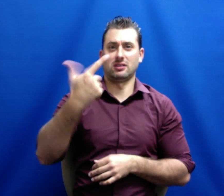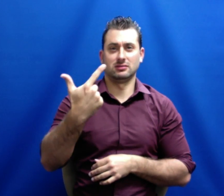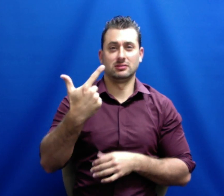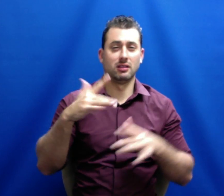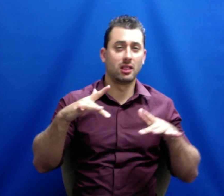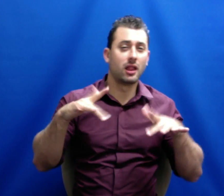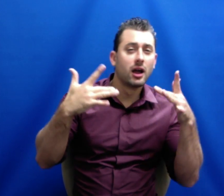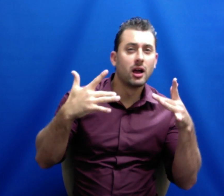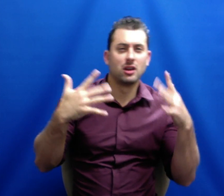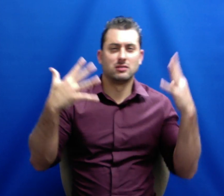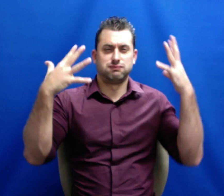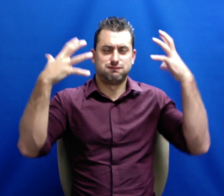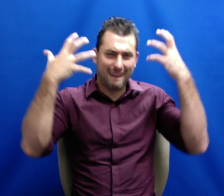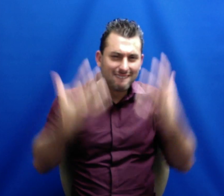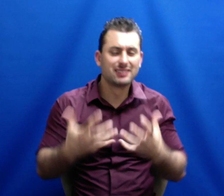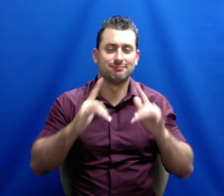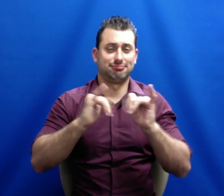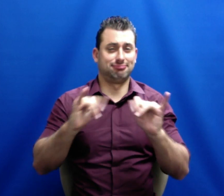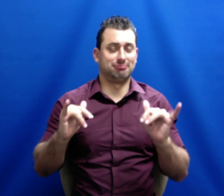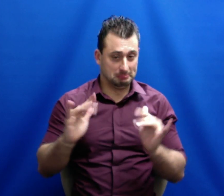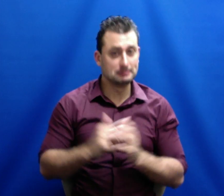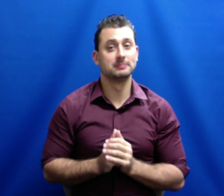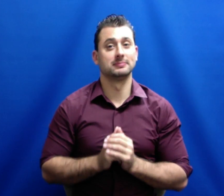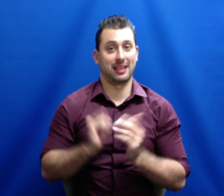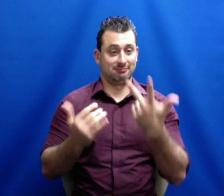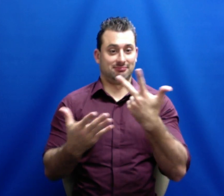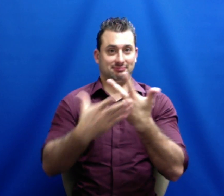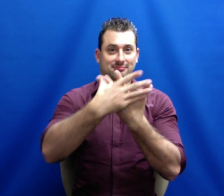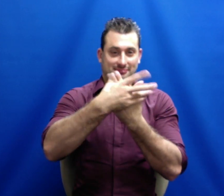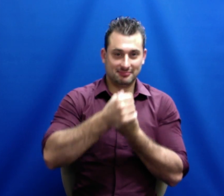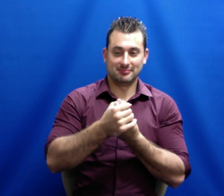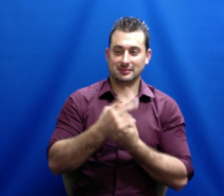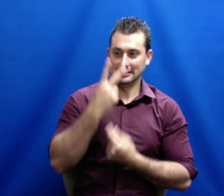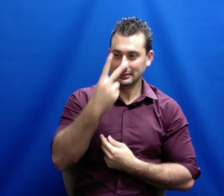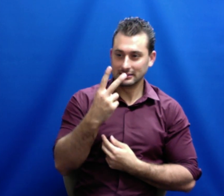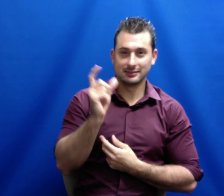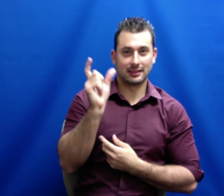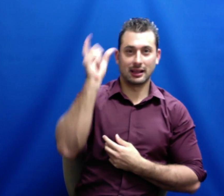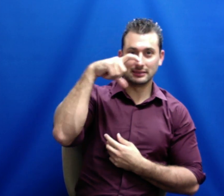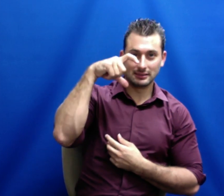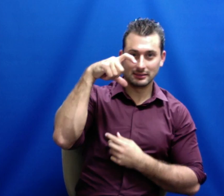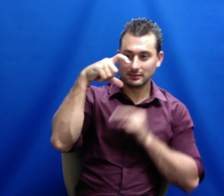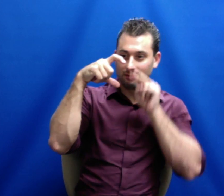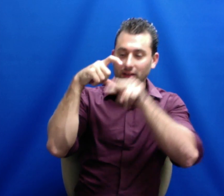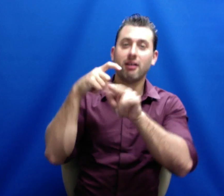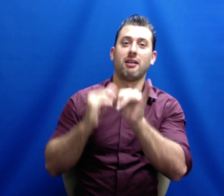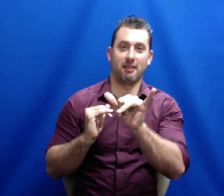fog. They have different words for fog, from light to heavy pea soup like fog. So looking into it from that